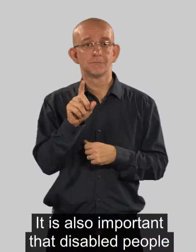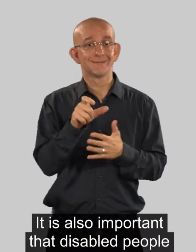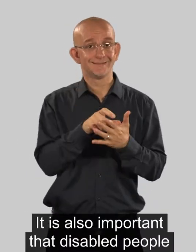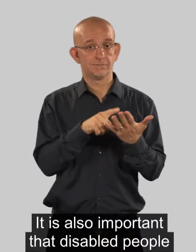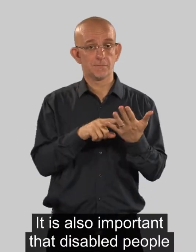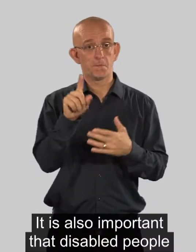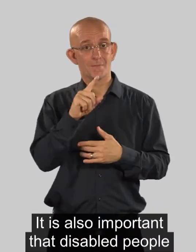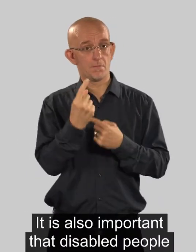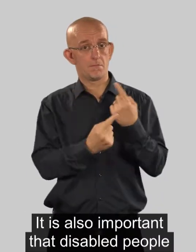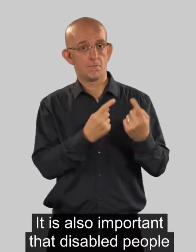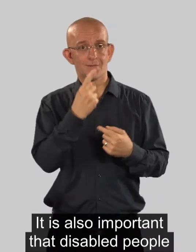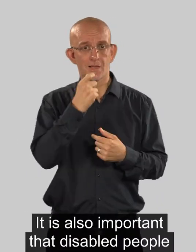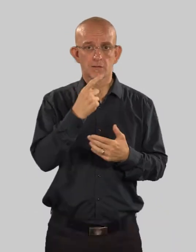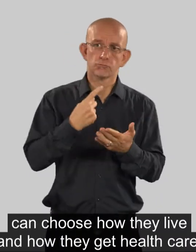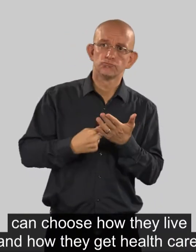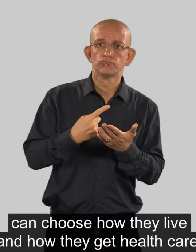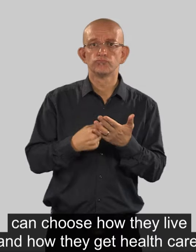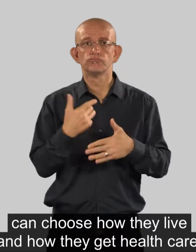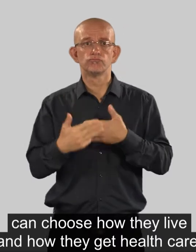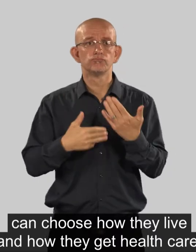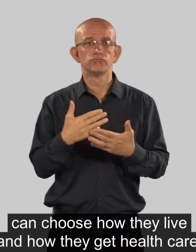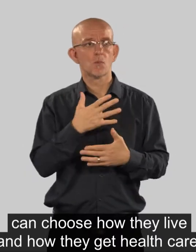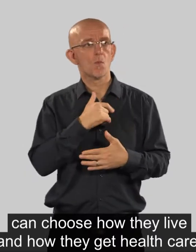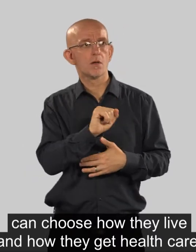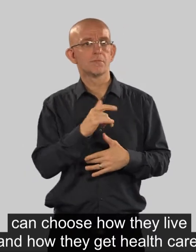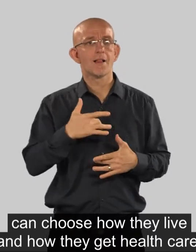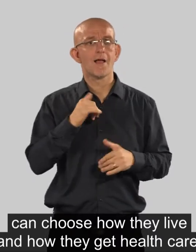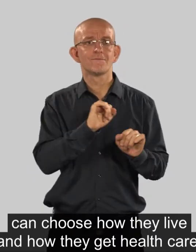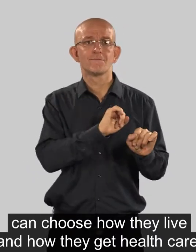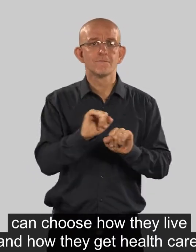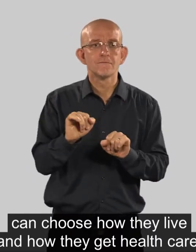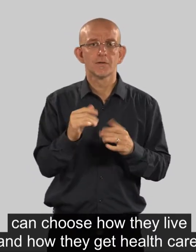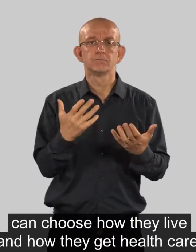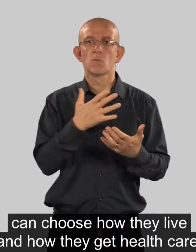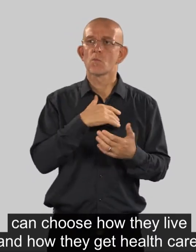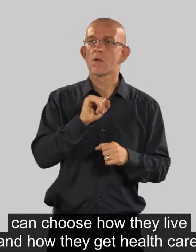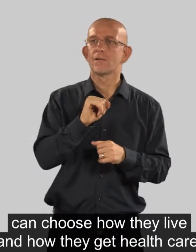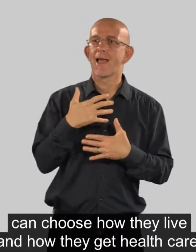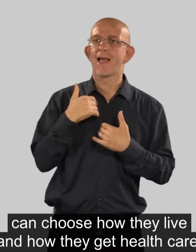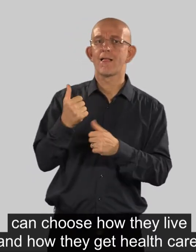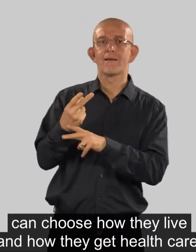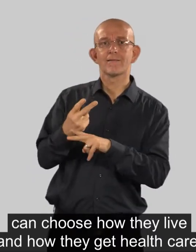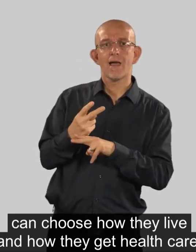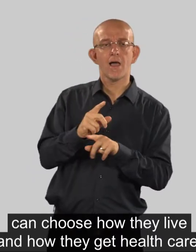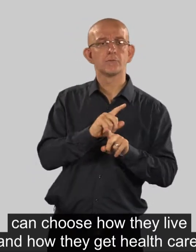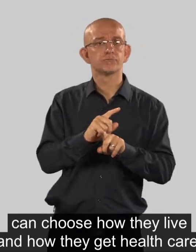It is also important that disabled people can choose how they live and how they get health